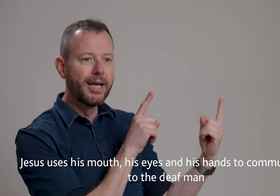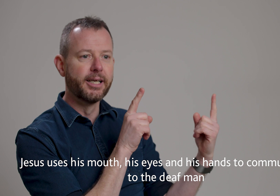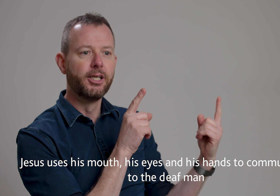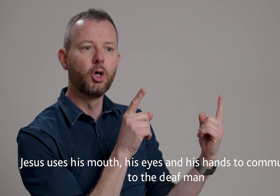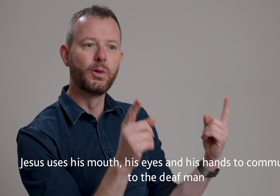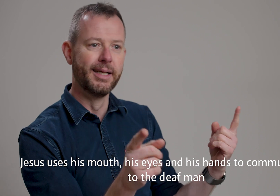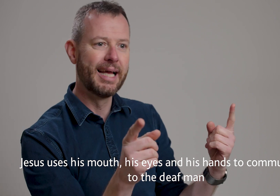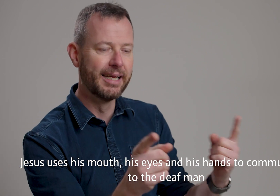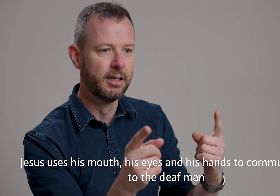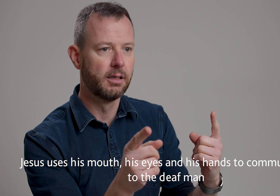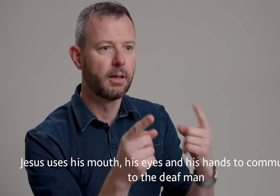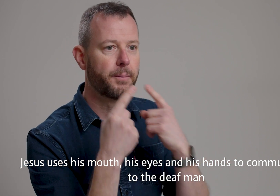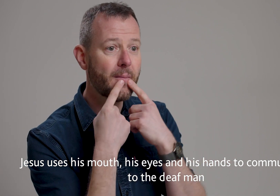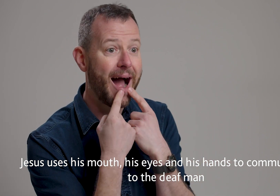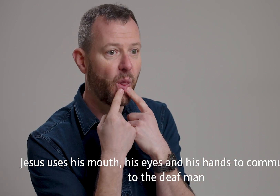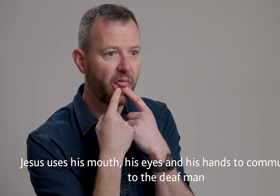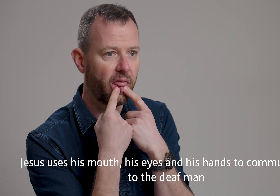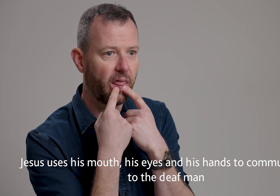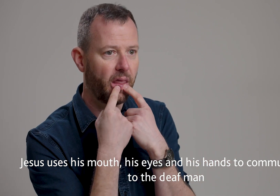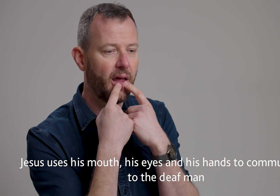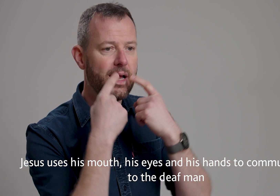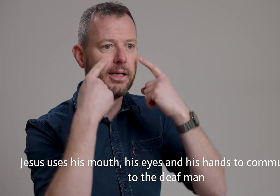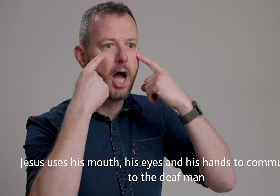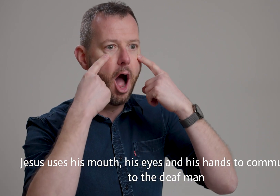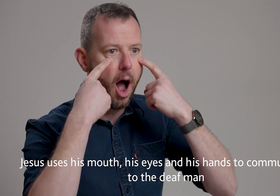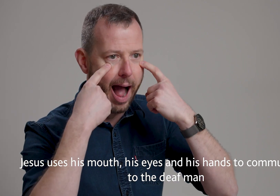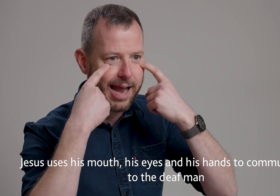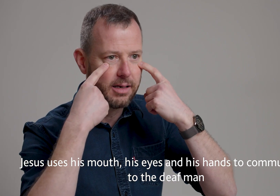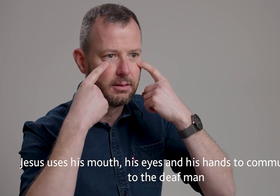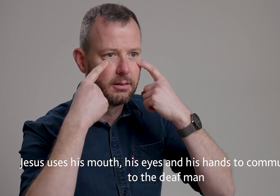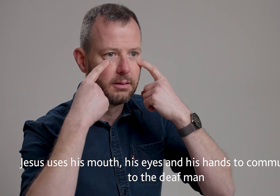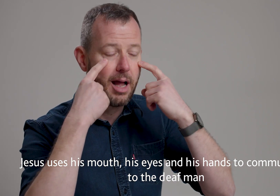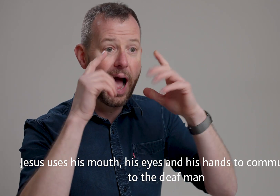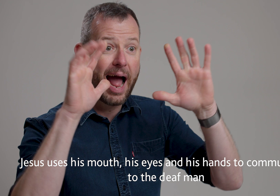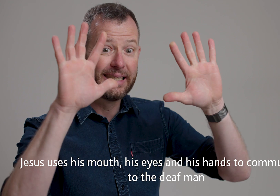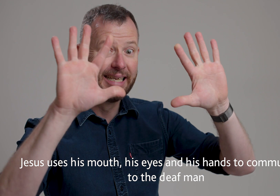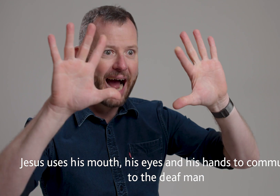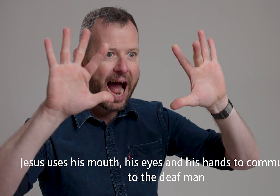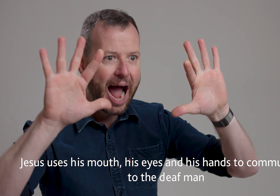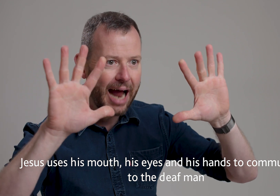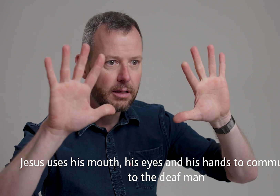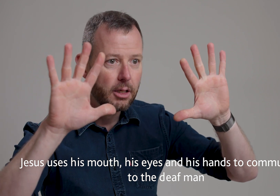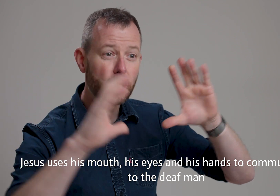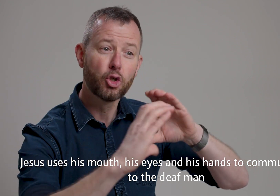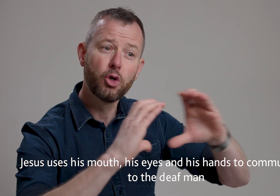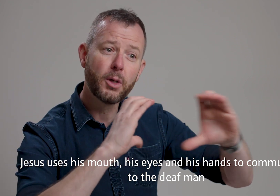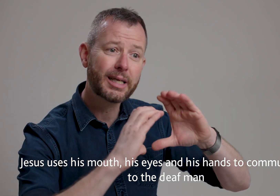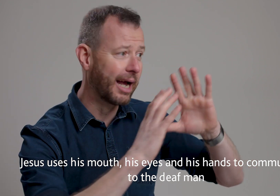Jesus, who is here now? His arm and his hand to communicate with